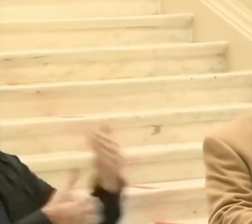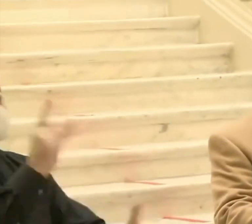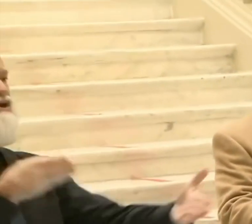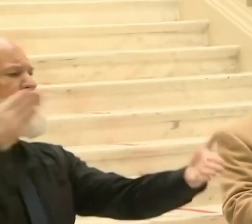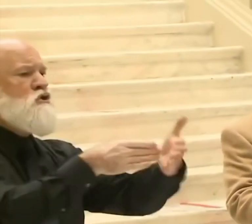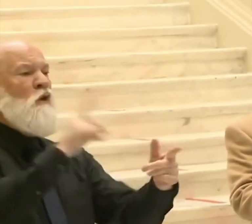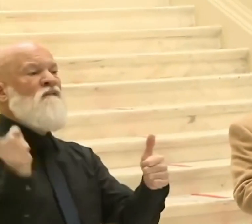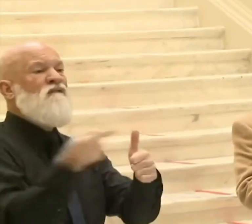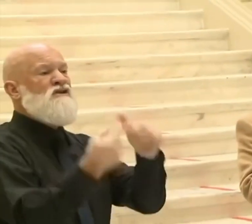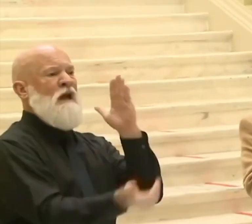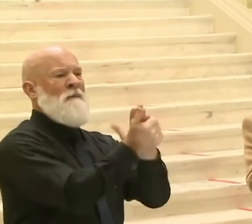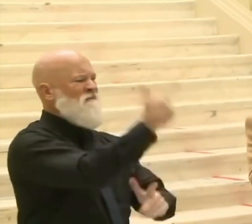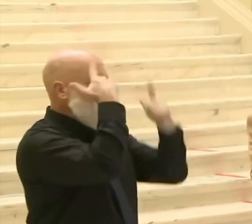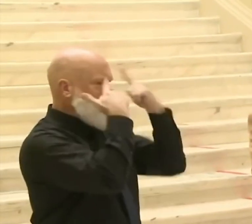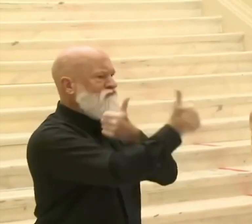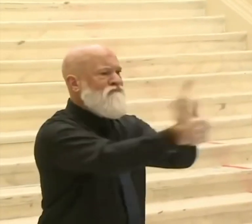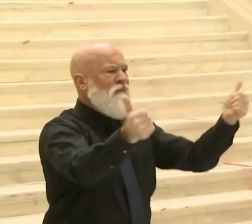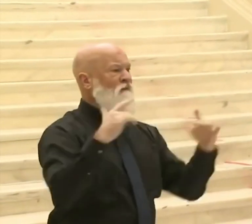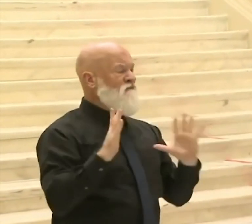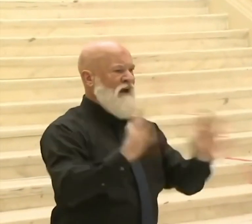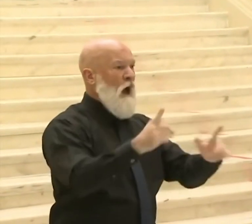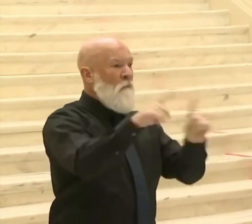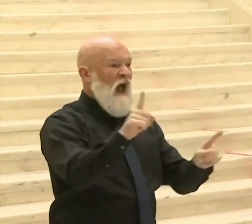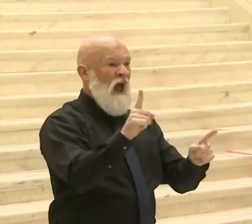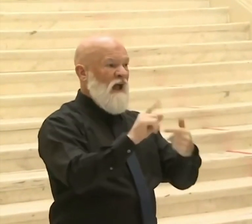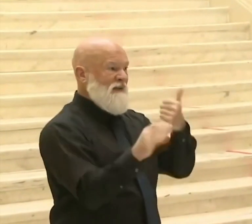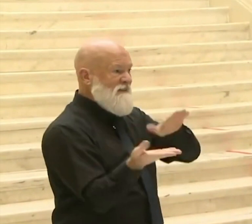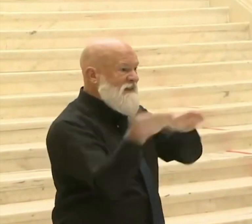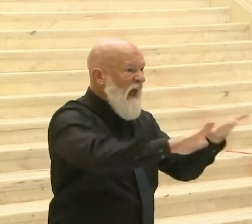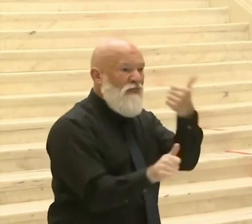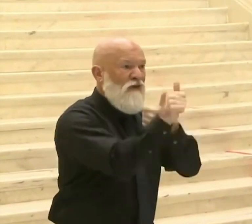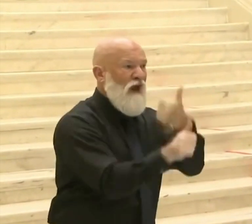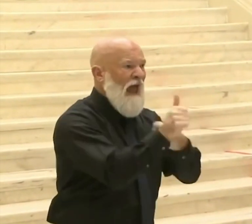fine. Death threats. Physical threats.